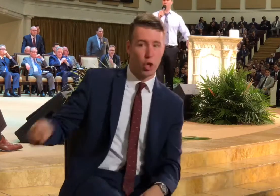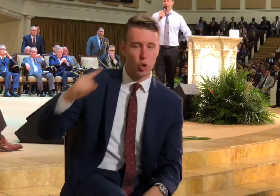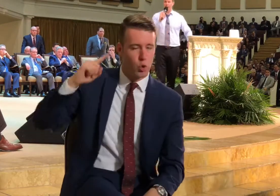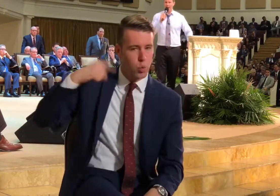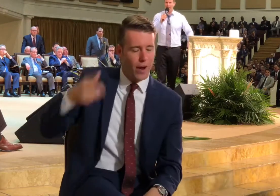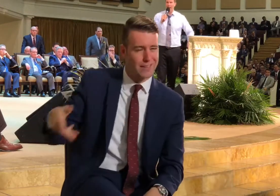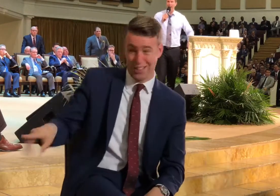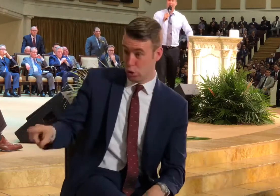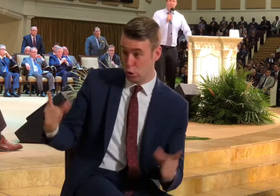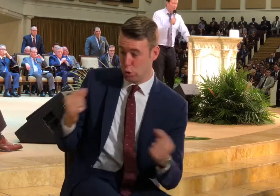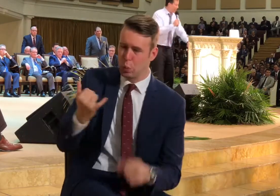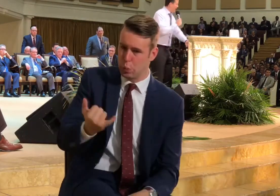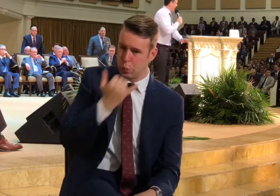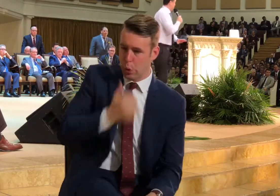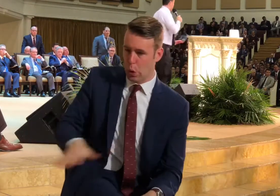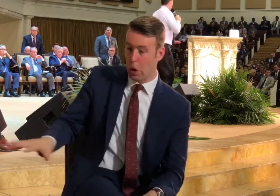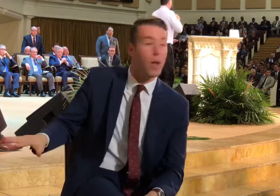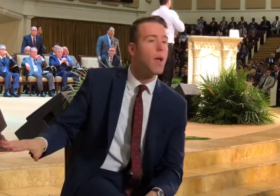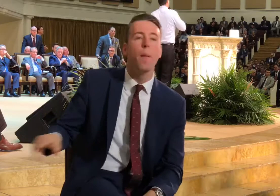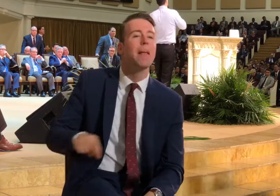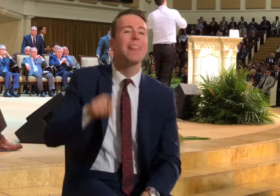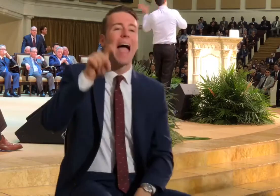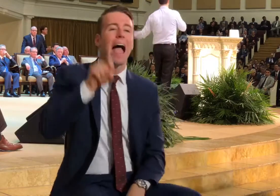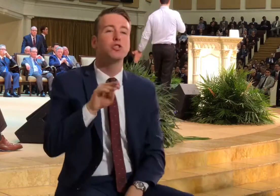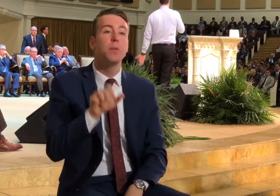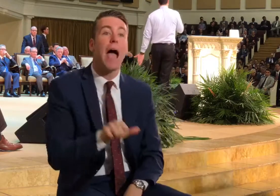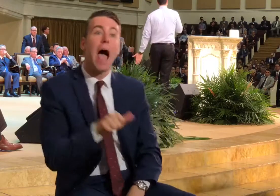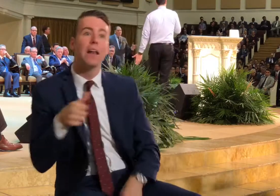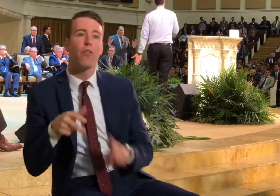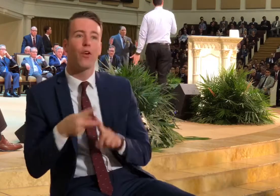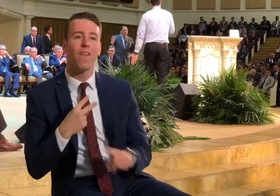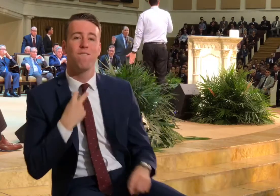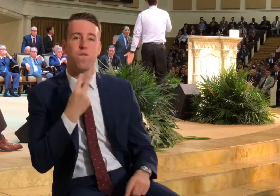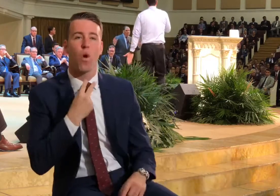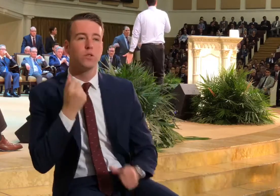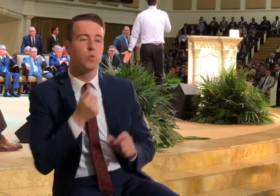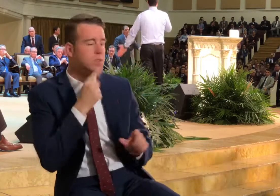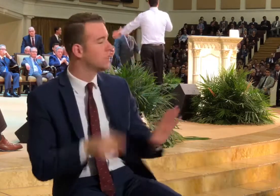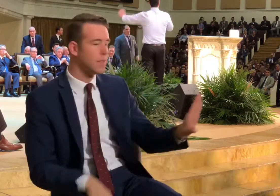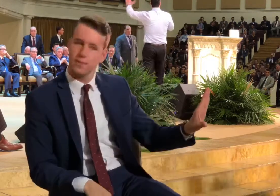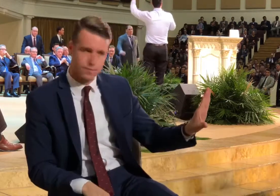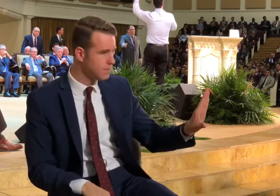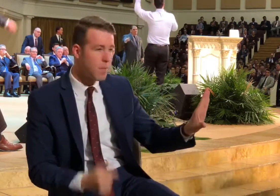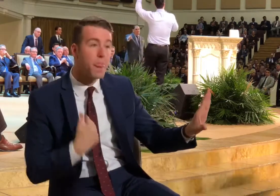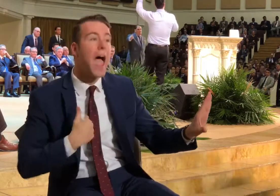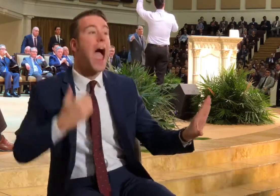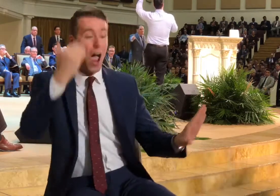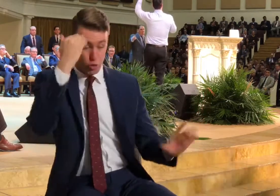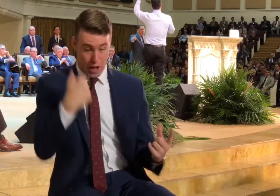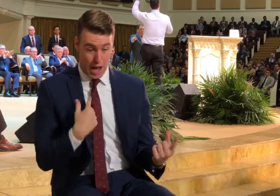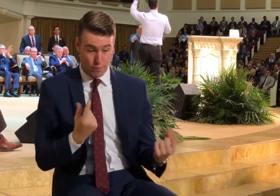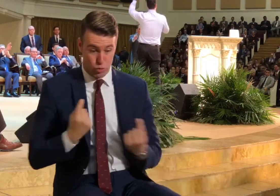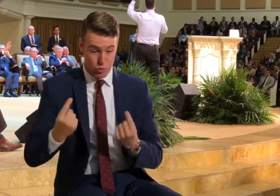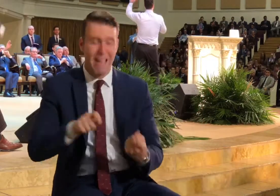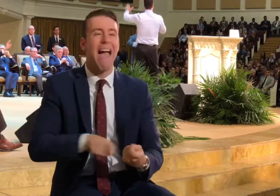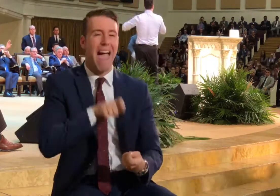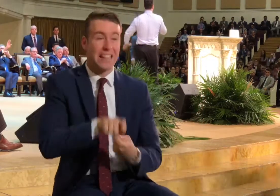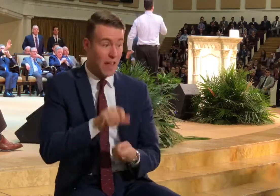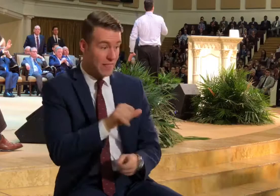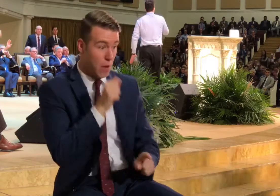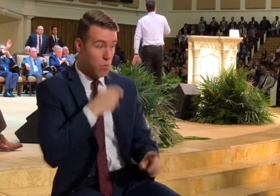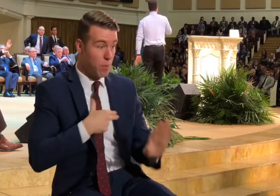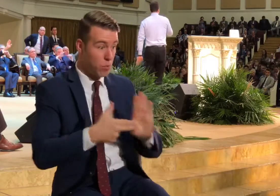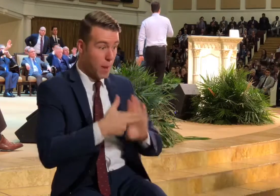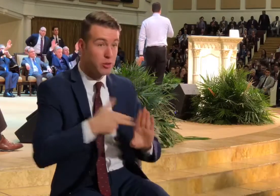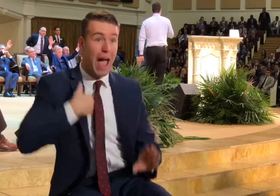lost your mind. But there has to be another voice that rises up that says, I know exactly what kind of a woman that